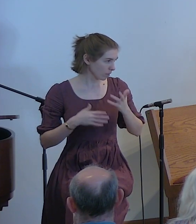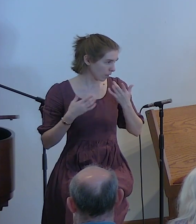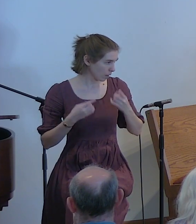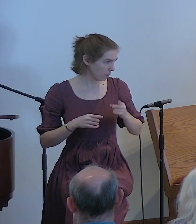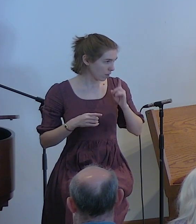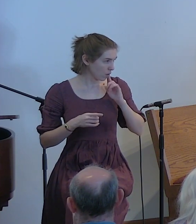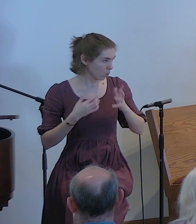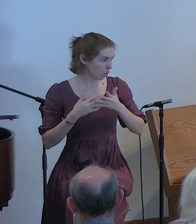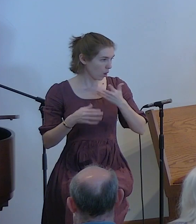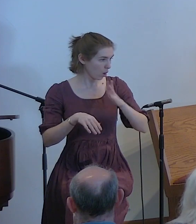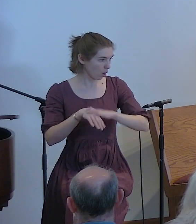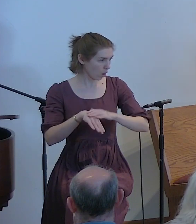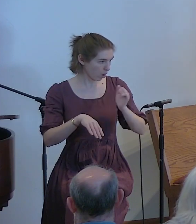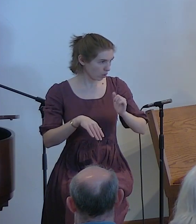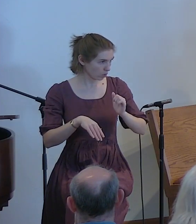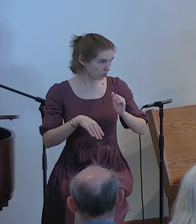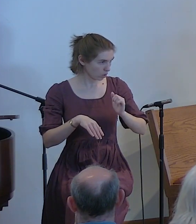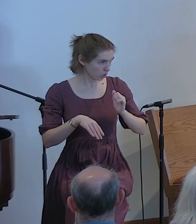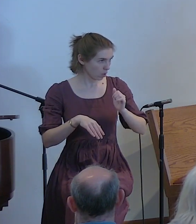that